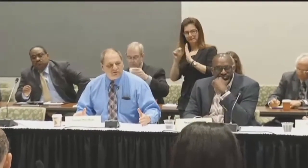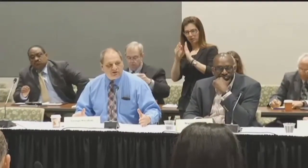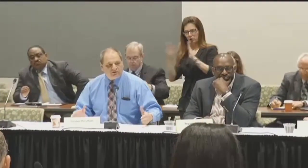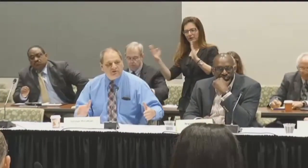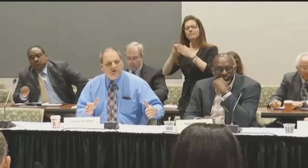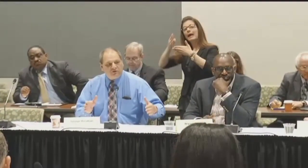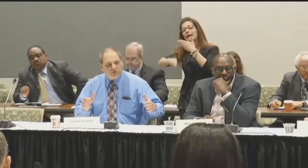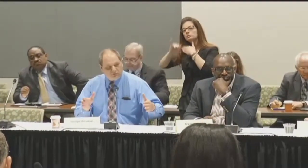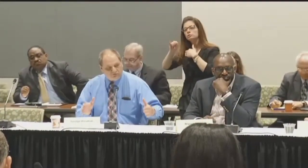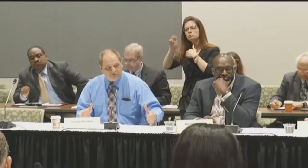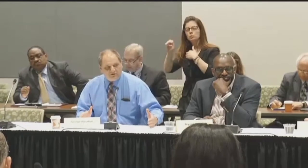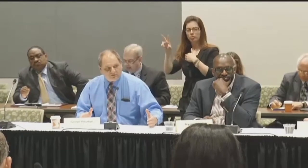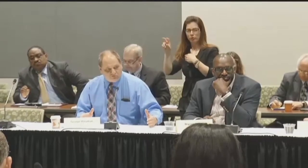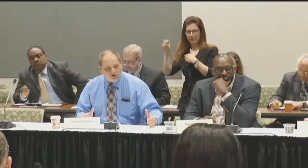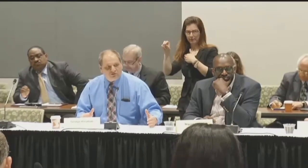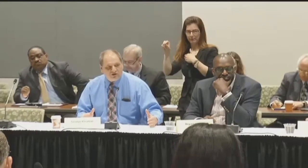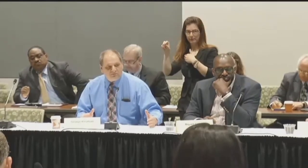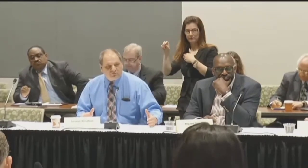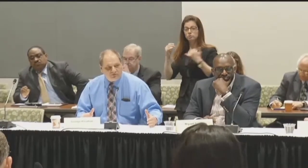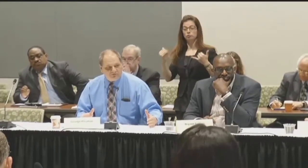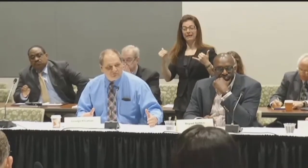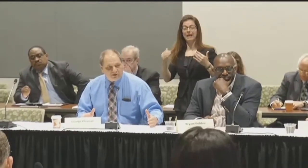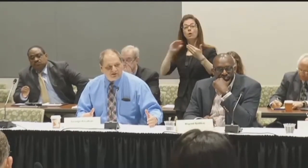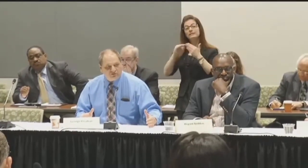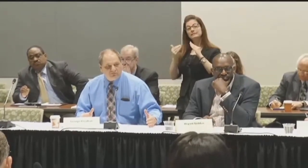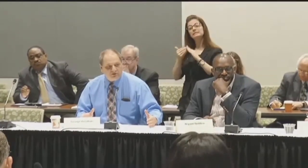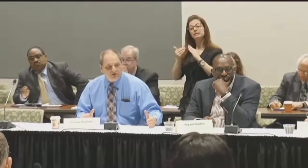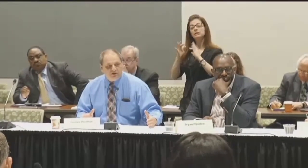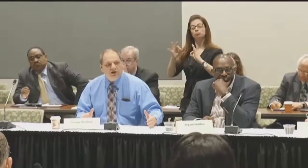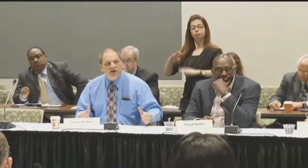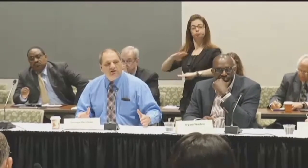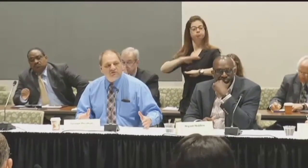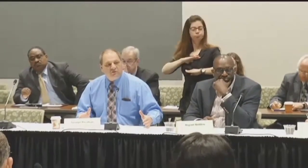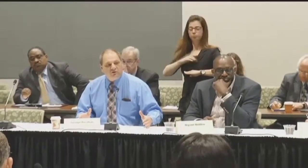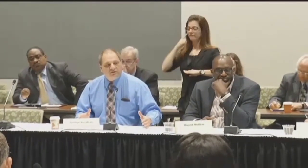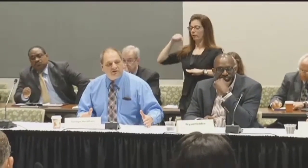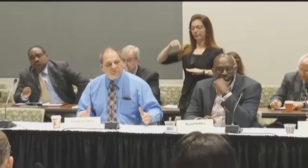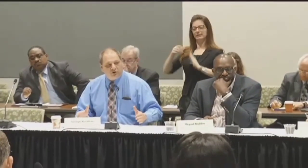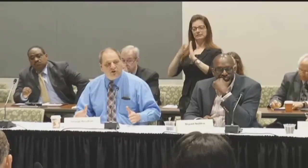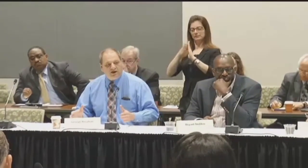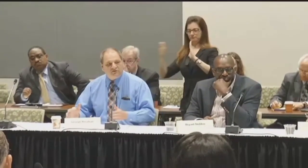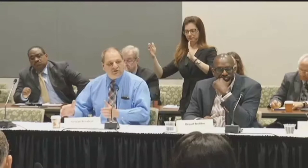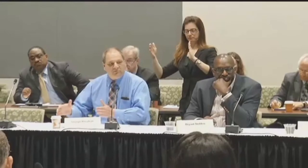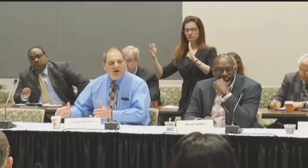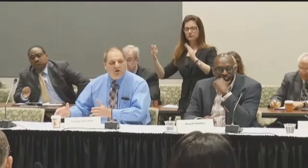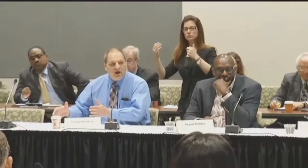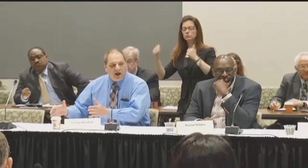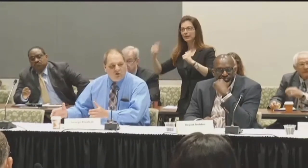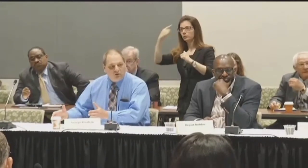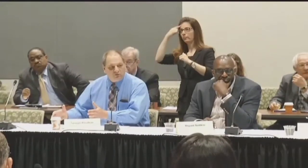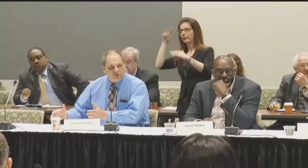June 30th. So the city is in great shape for this monitoring period, and so we're thinking proactively